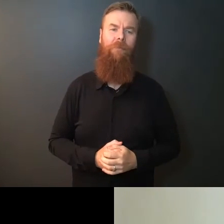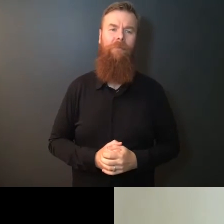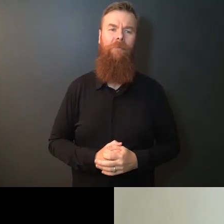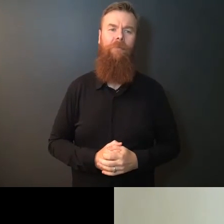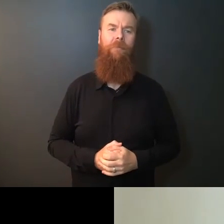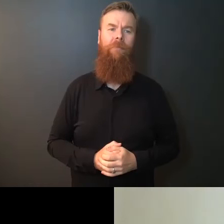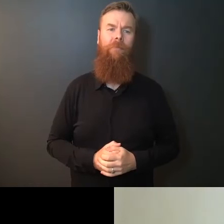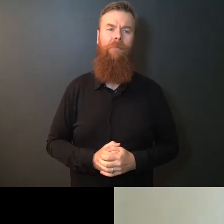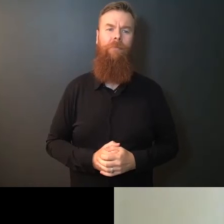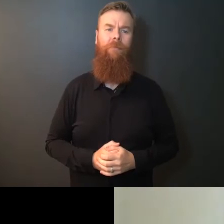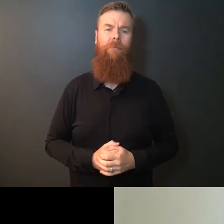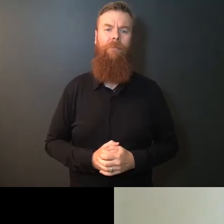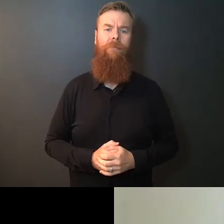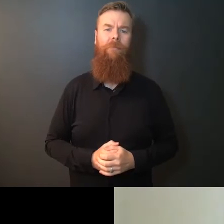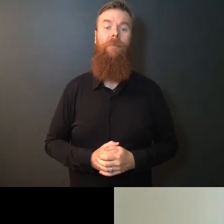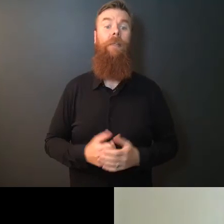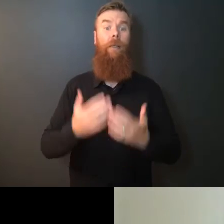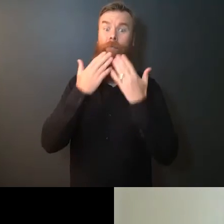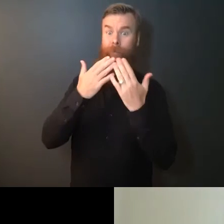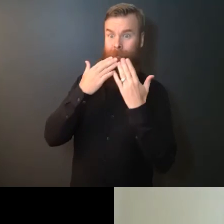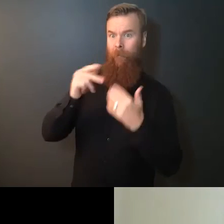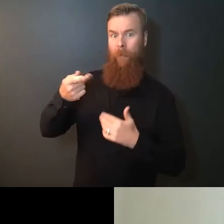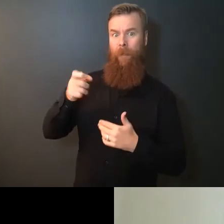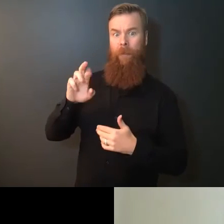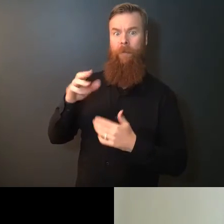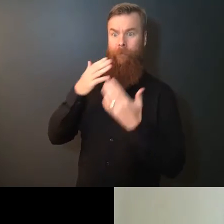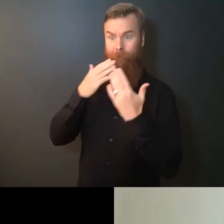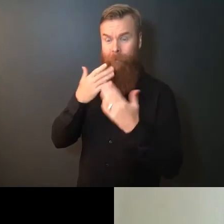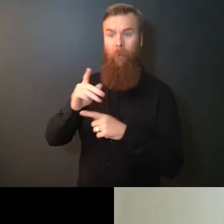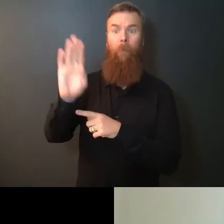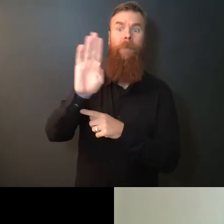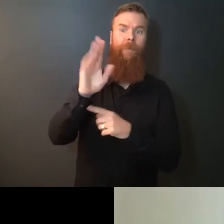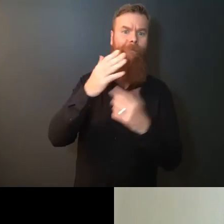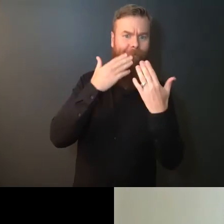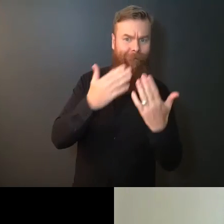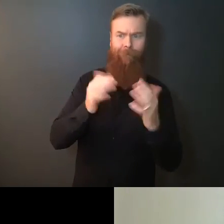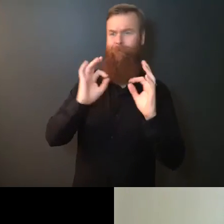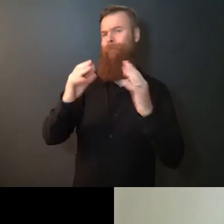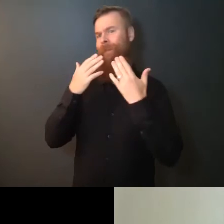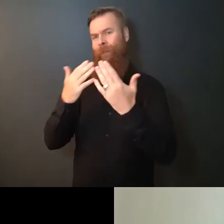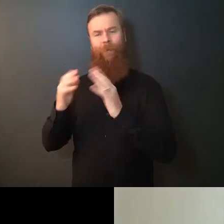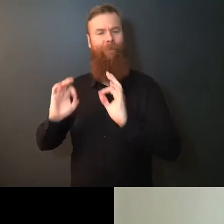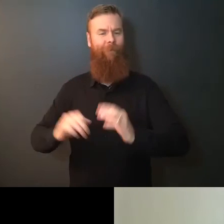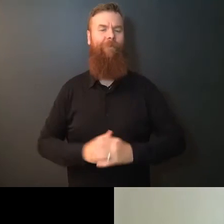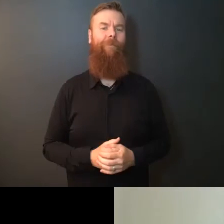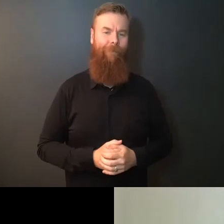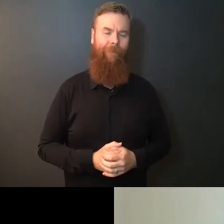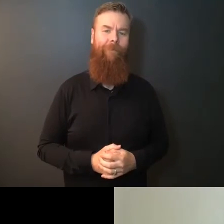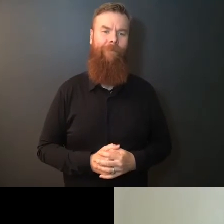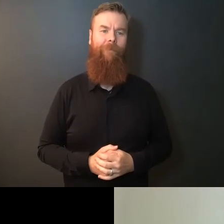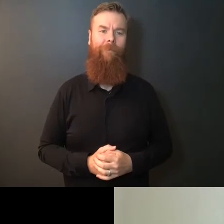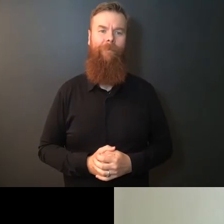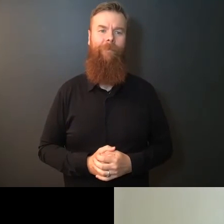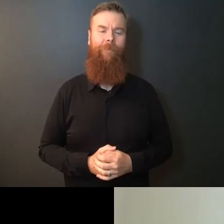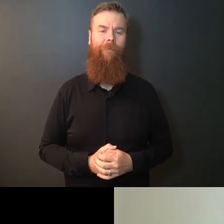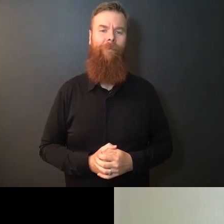Thank you, Peter and Betty, for this great question. I think that we can take another question.